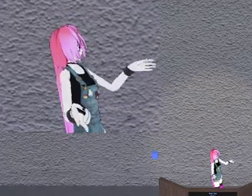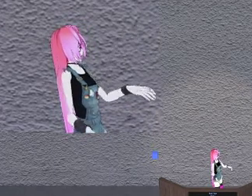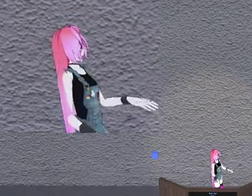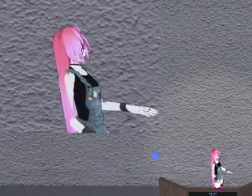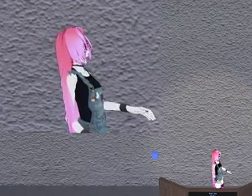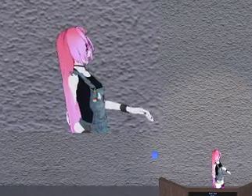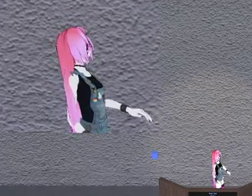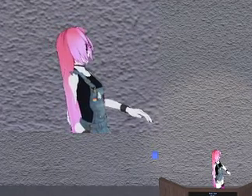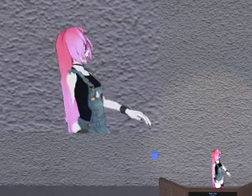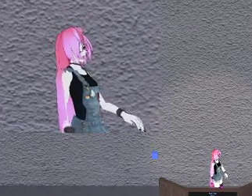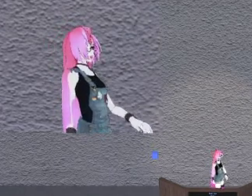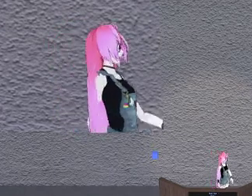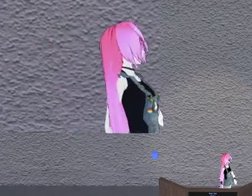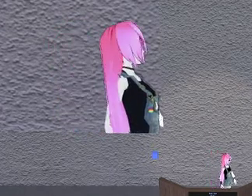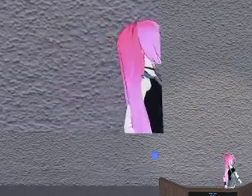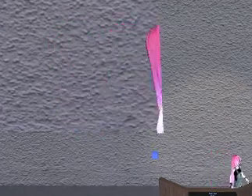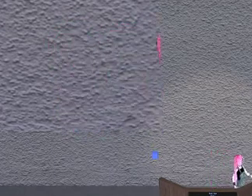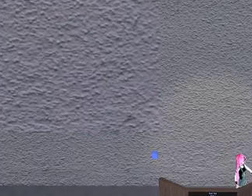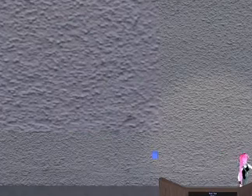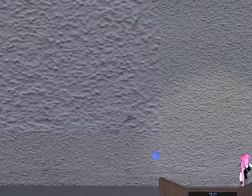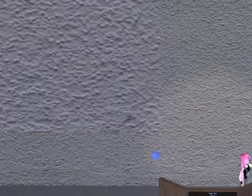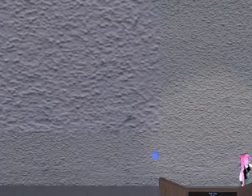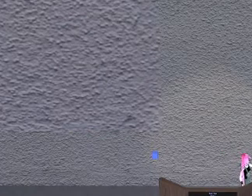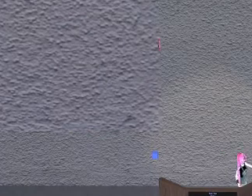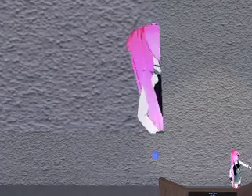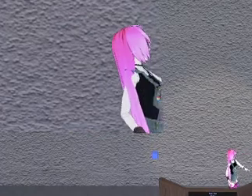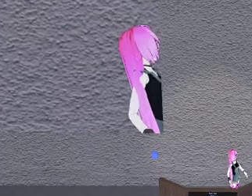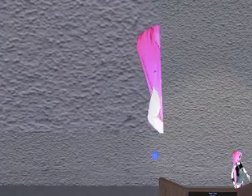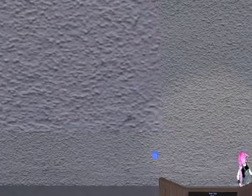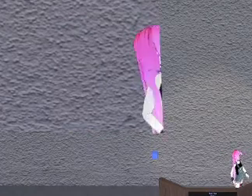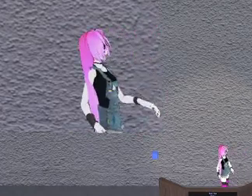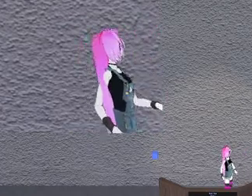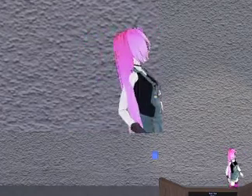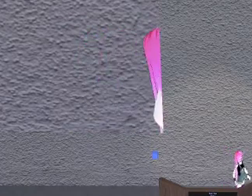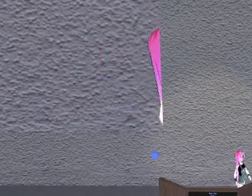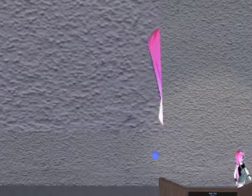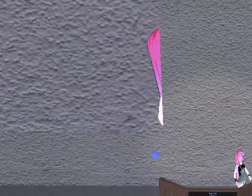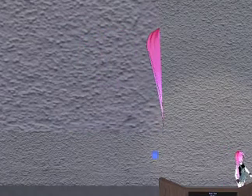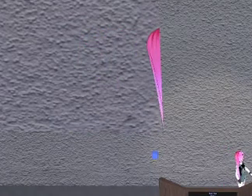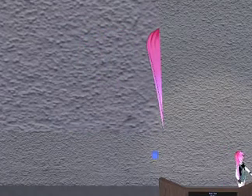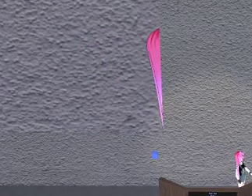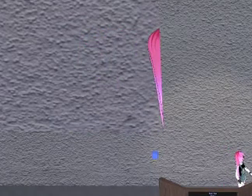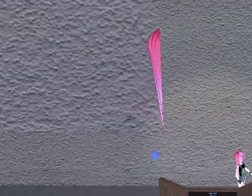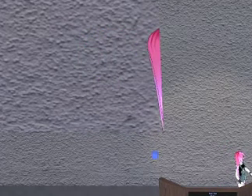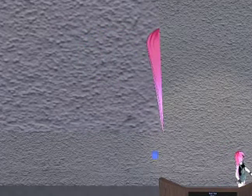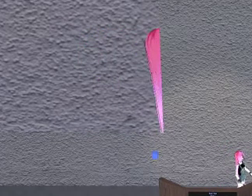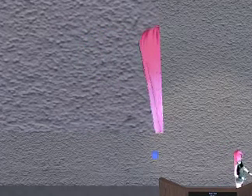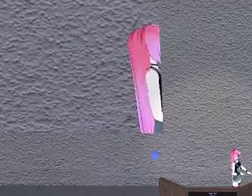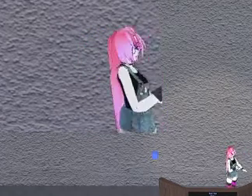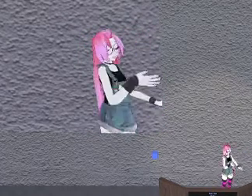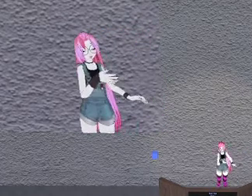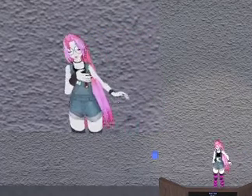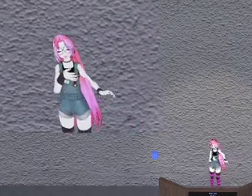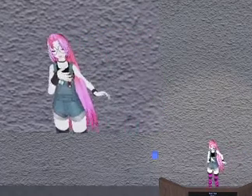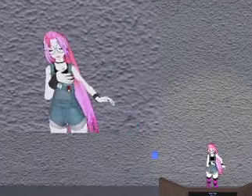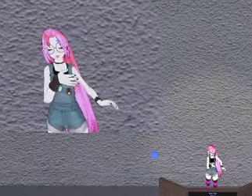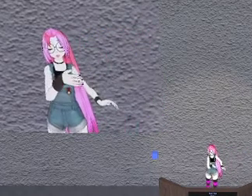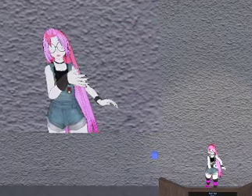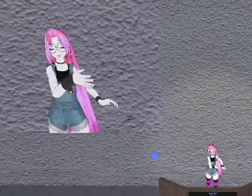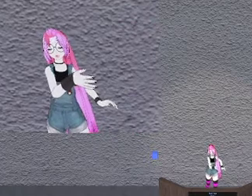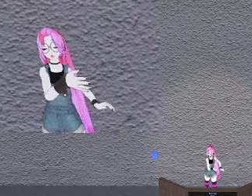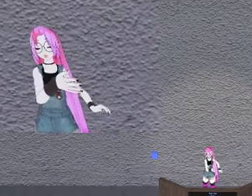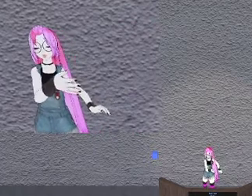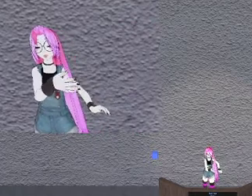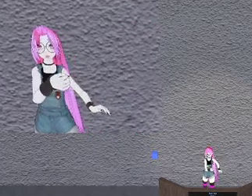Ah, it was Crystal. Oh, come on. I saw that. You cheater. He totally cheated. No, he went like this. He